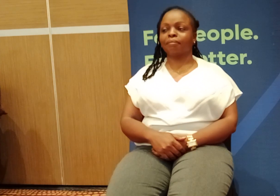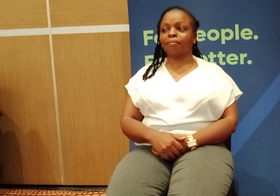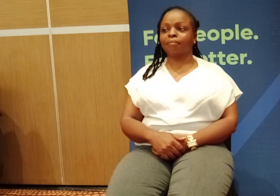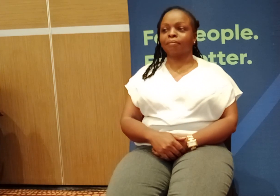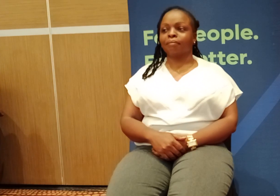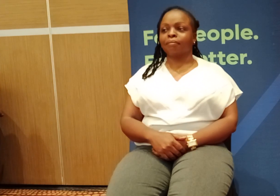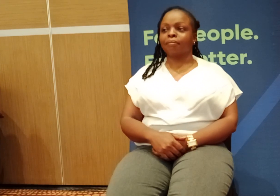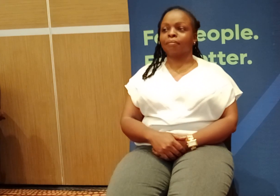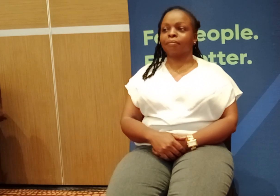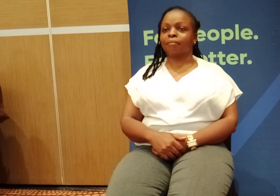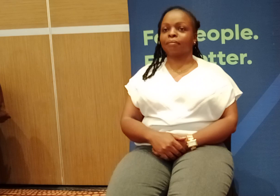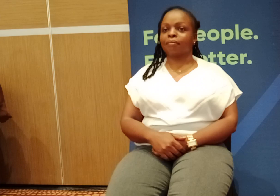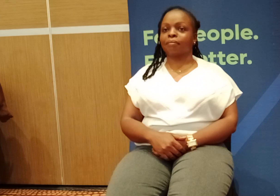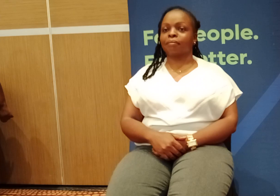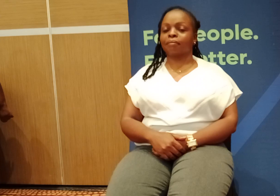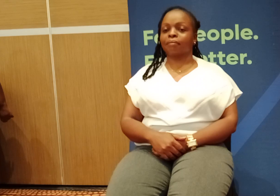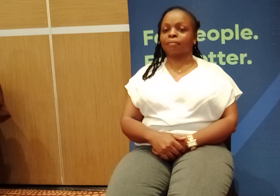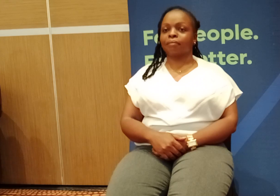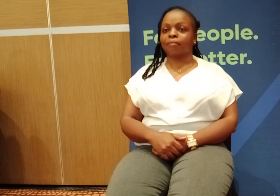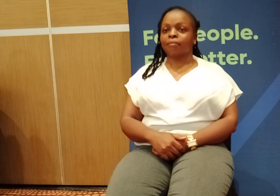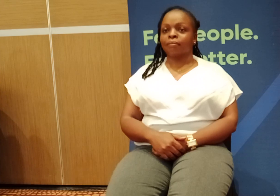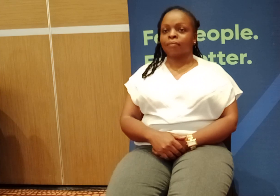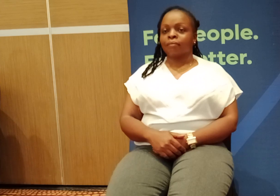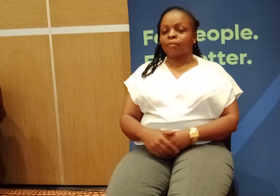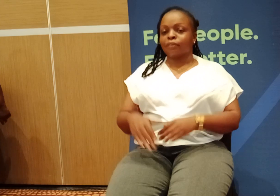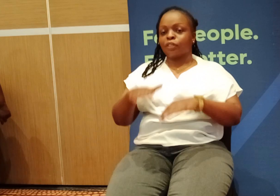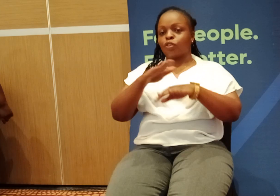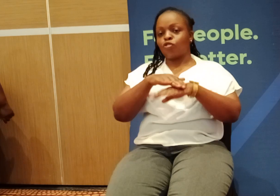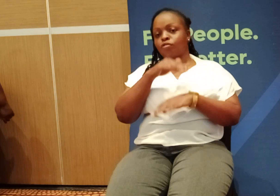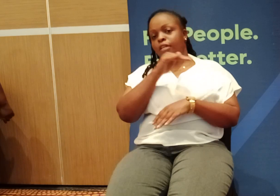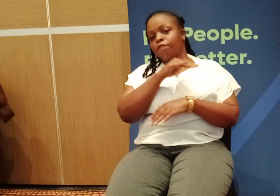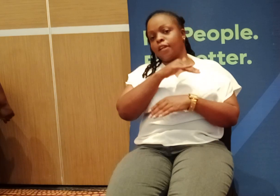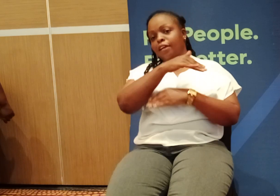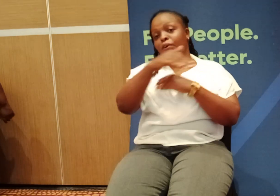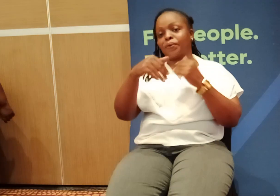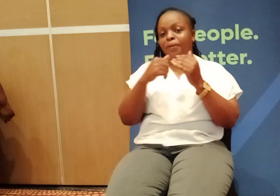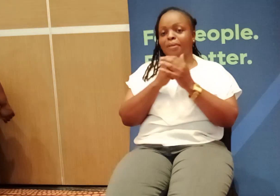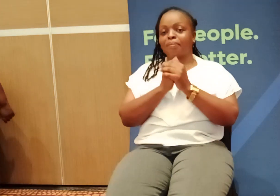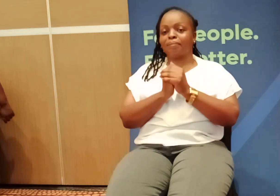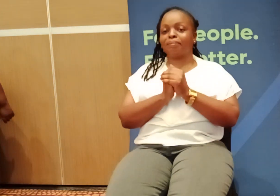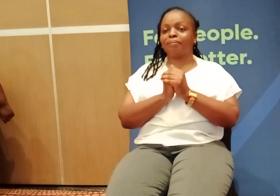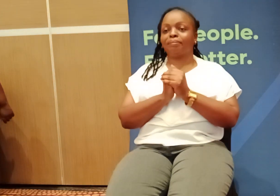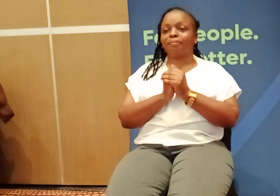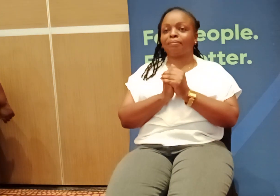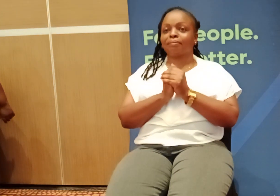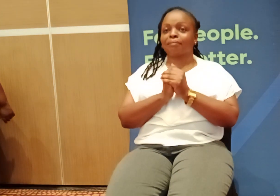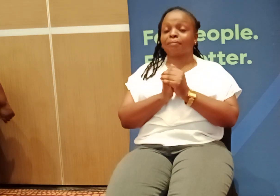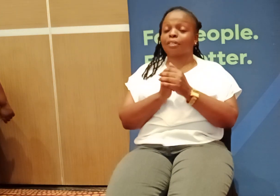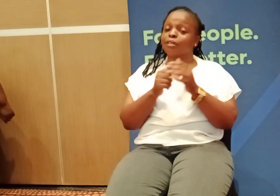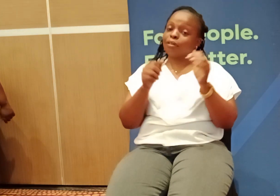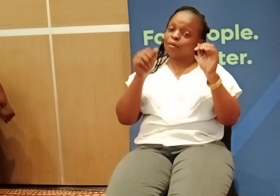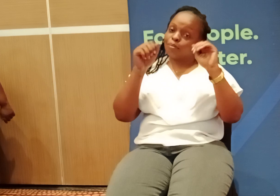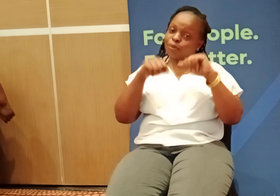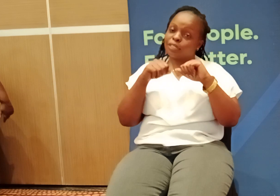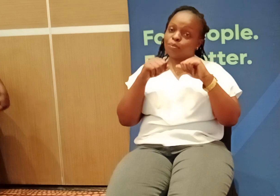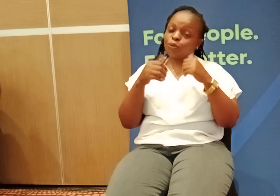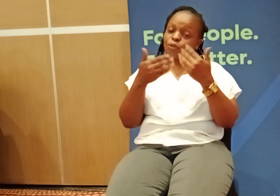Good evening, everybody. Shall I give you a few minutes to